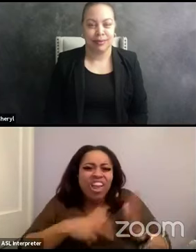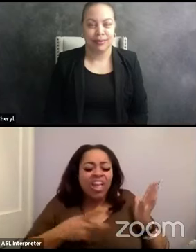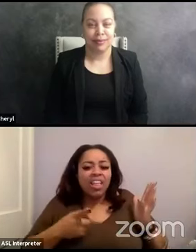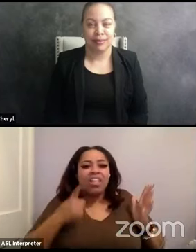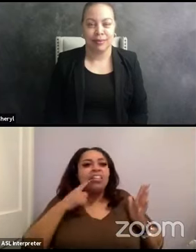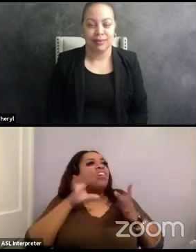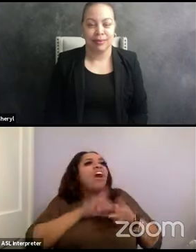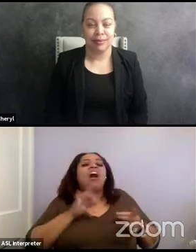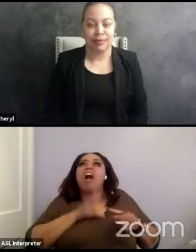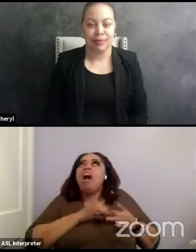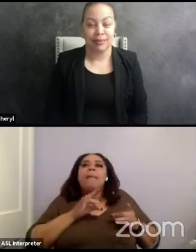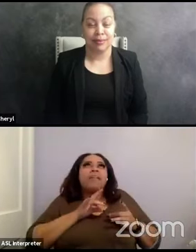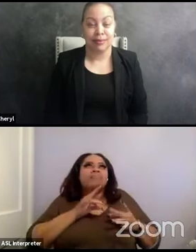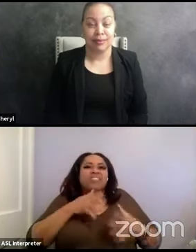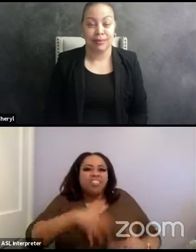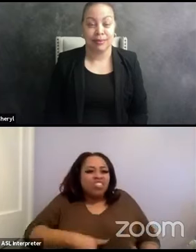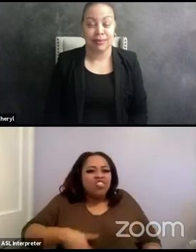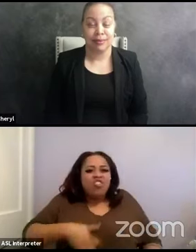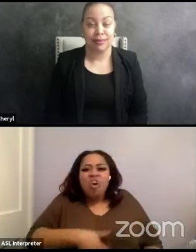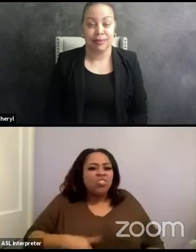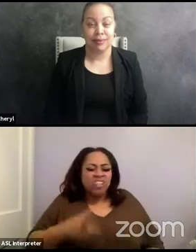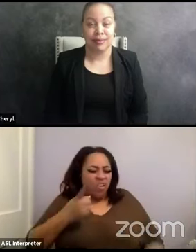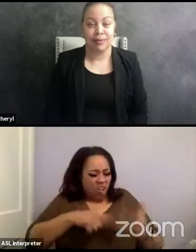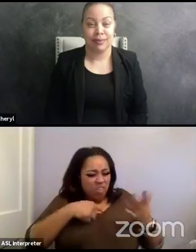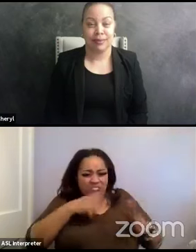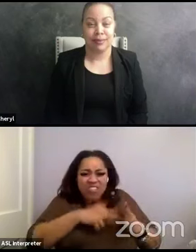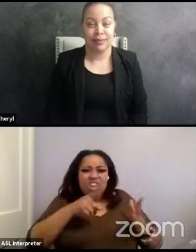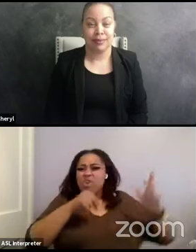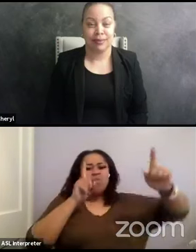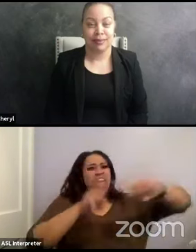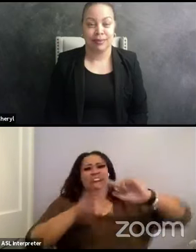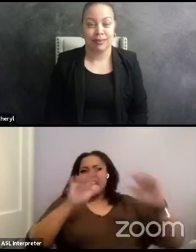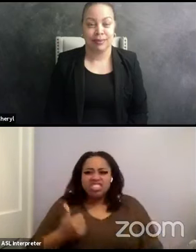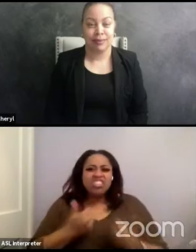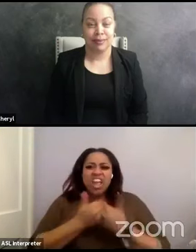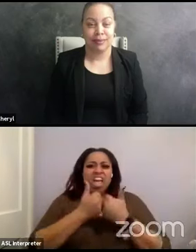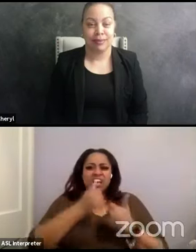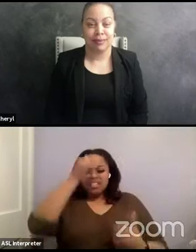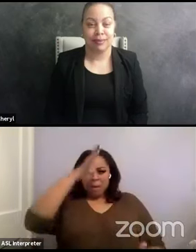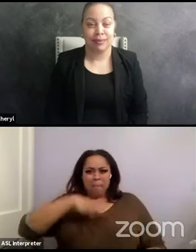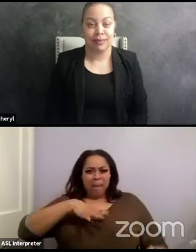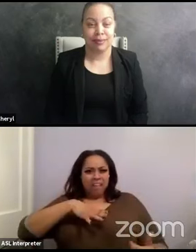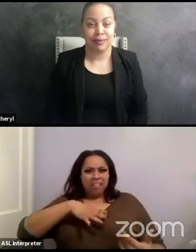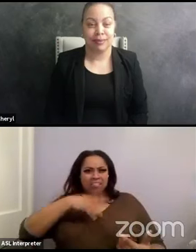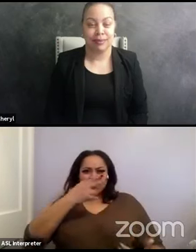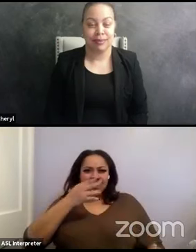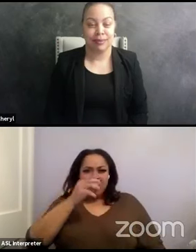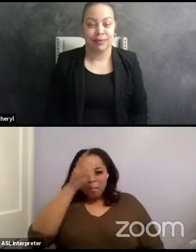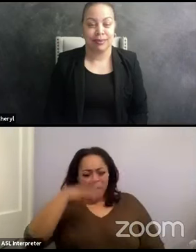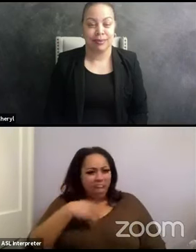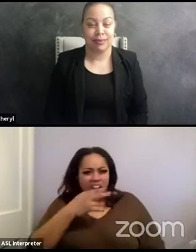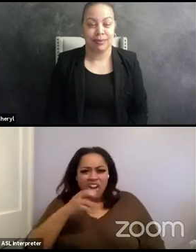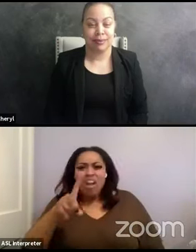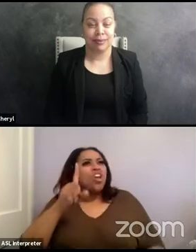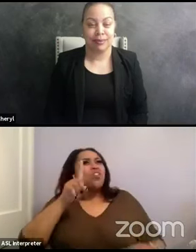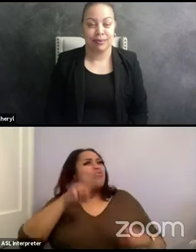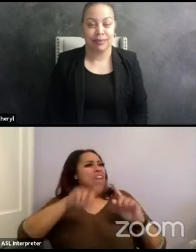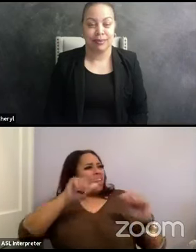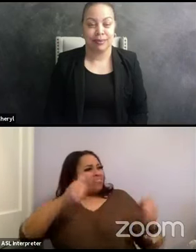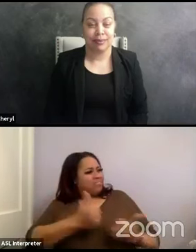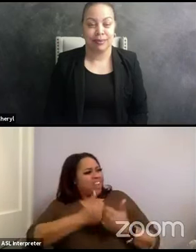comment section was gross. What am I reading? You can't challenge a man's manhood. And I was like, well, you can't challenge a person's